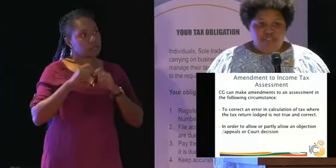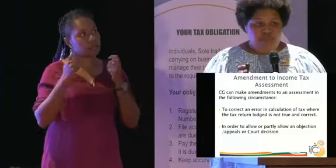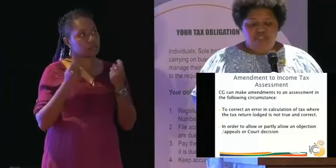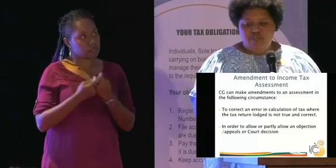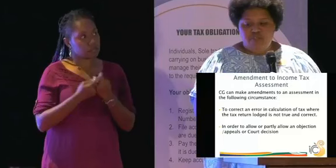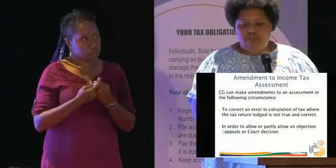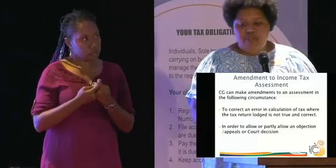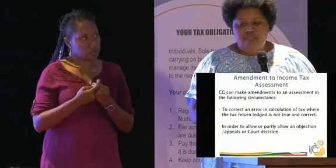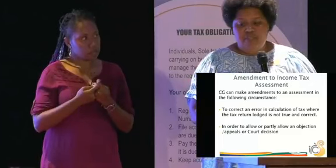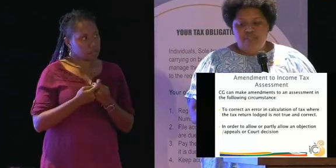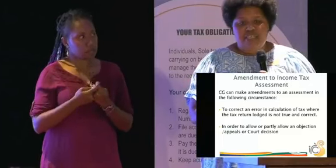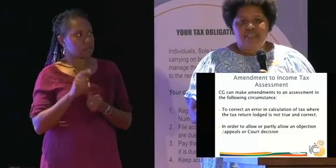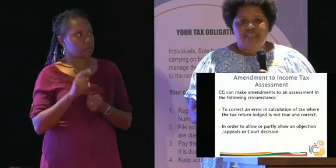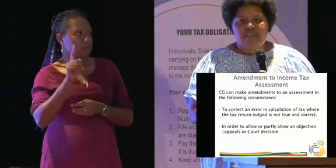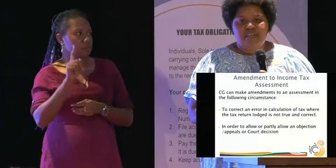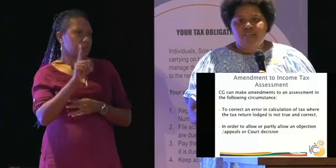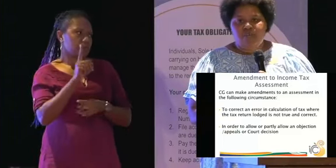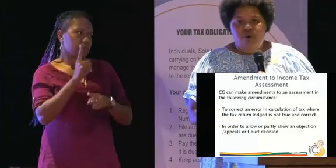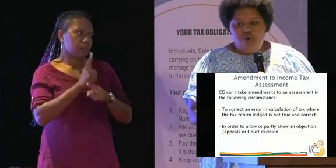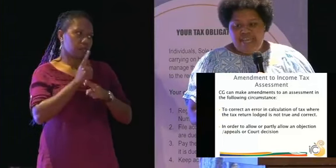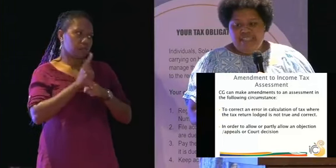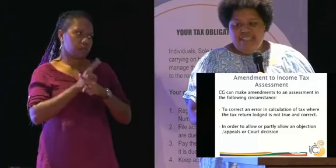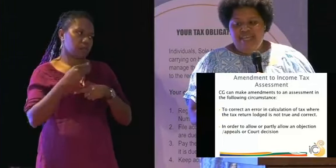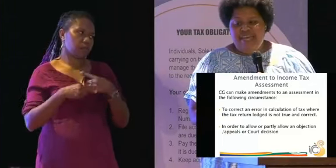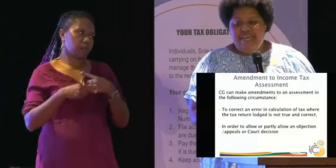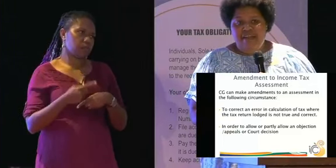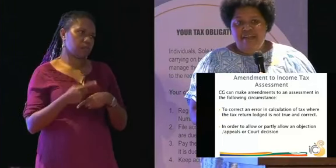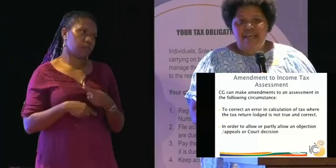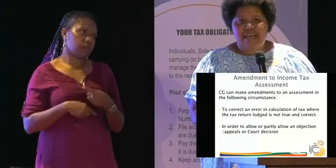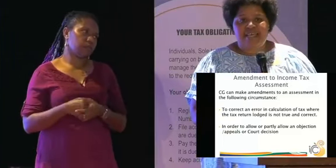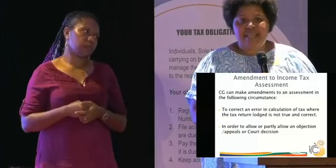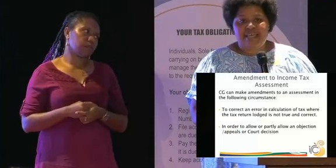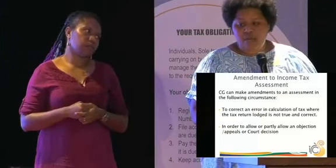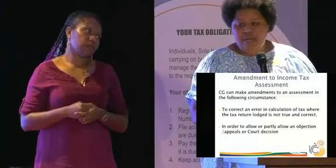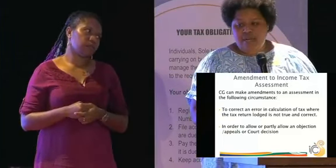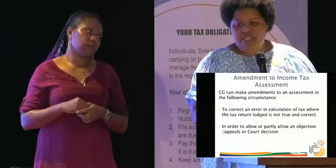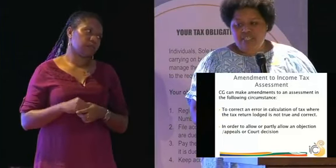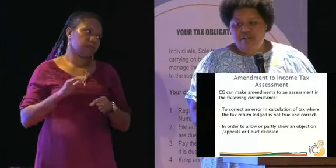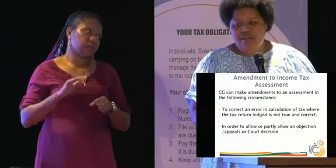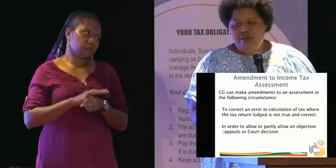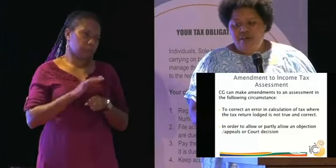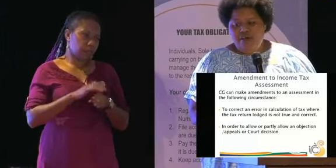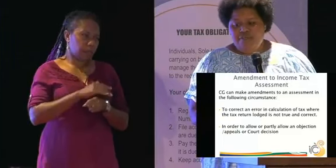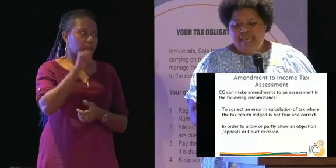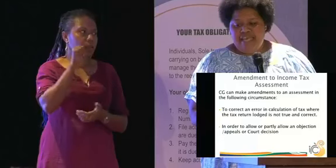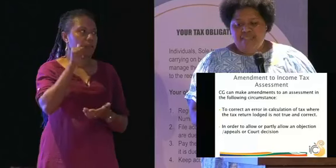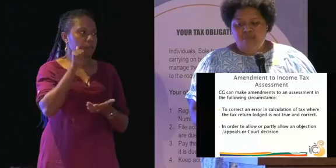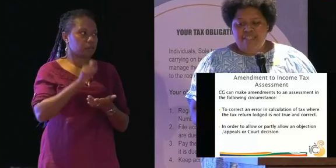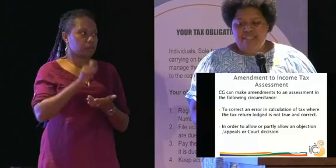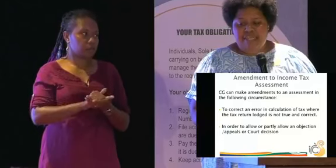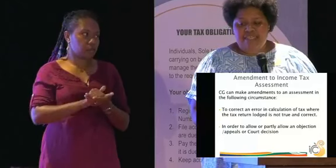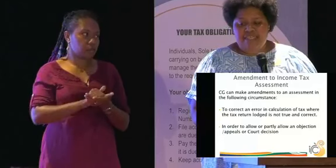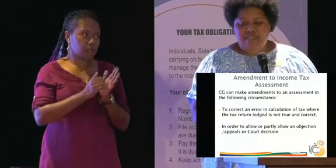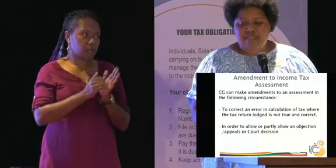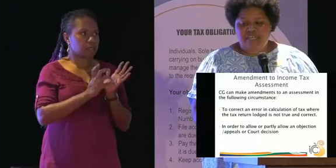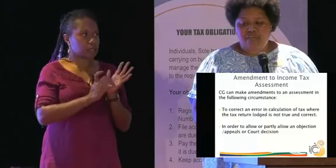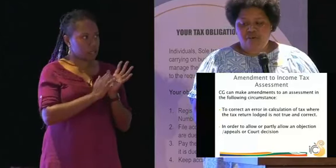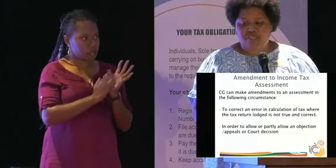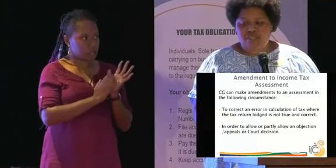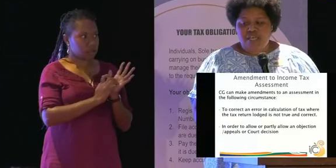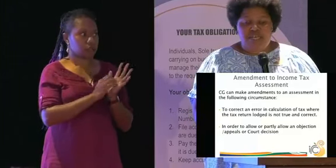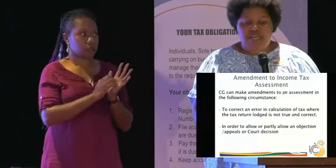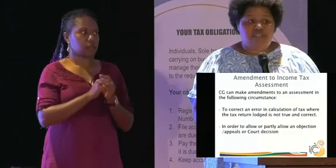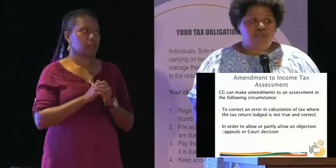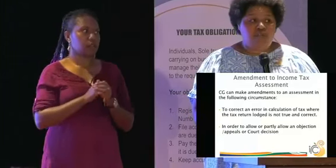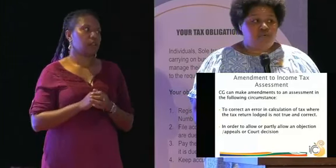the first one we just talked about, which is to correct an error in the calculation of tax where the tax return